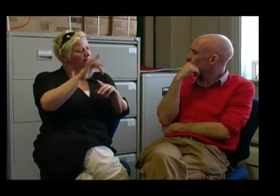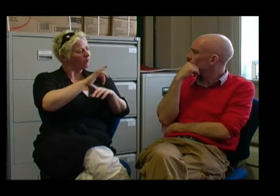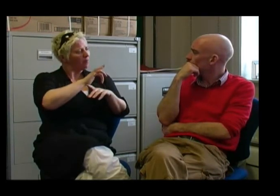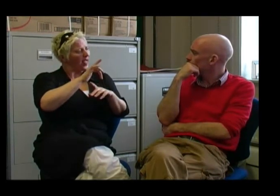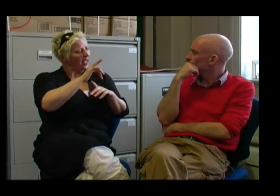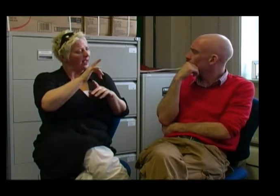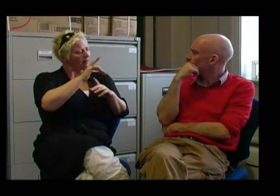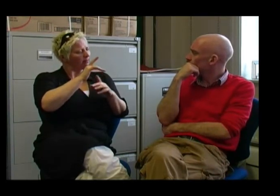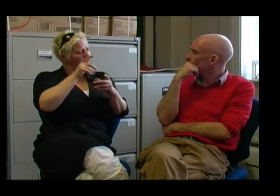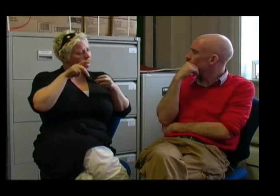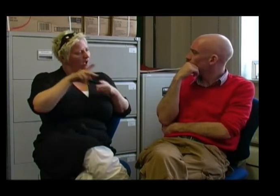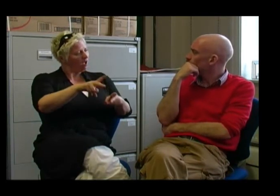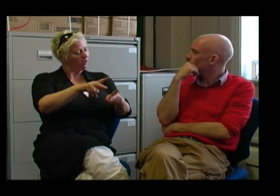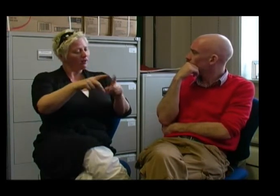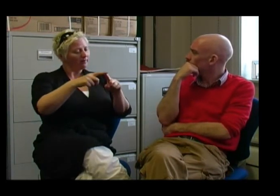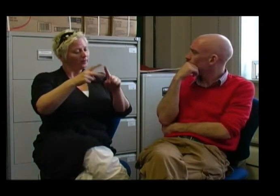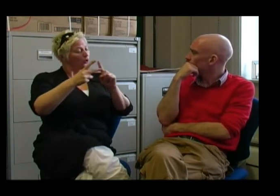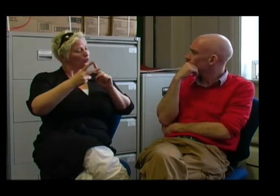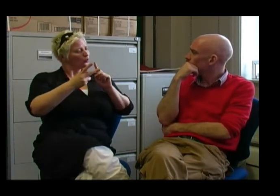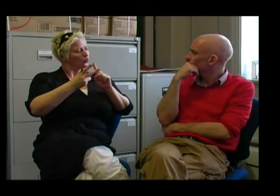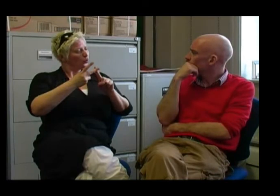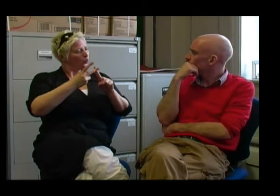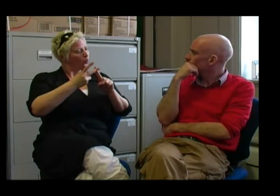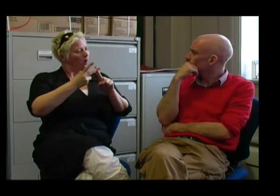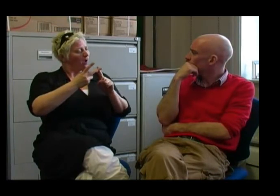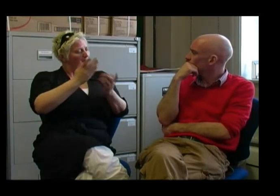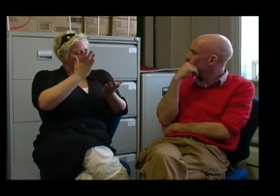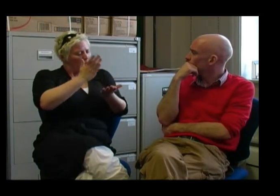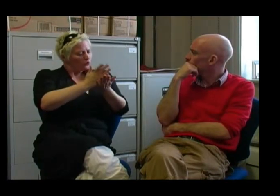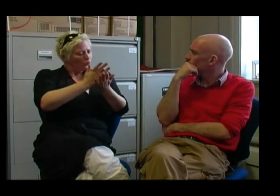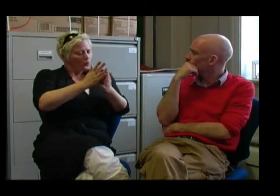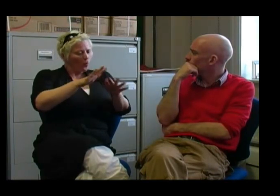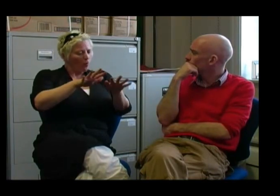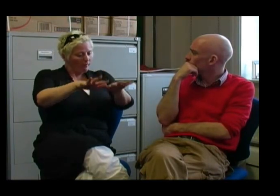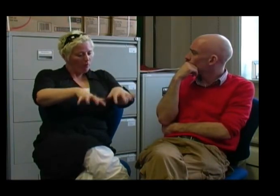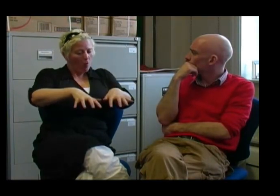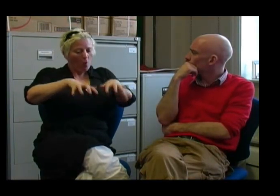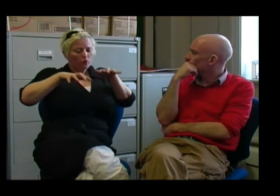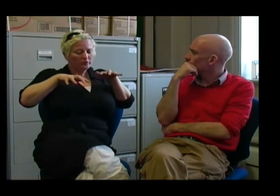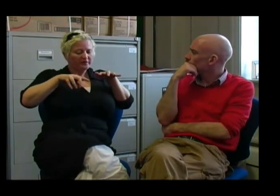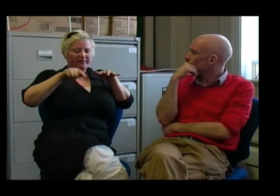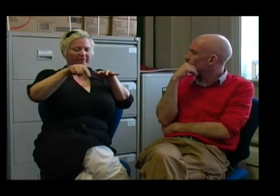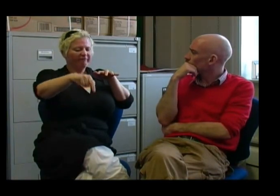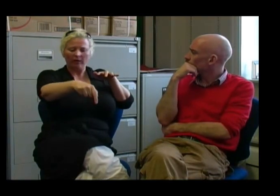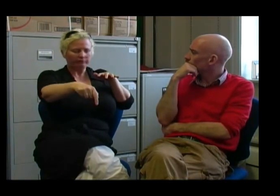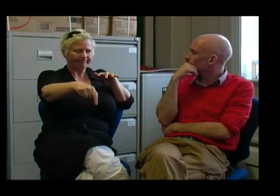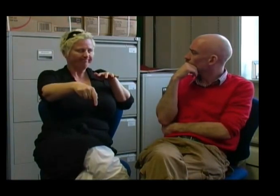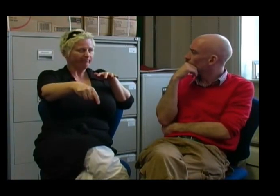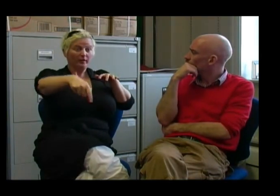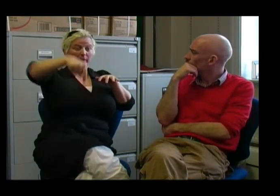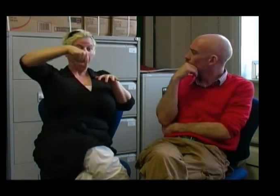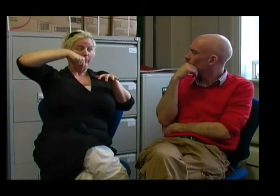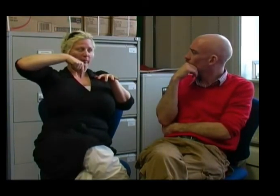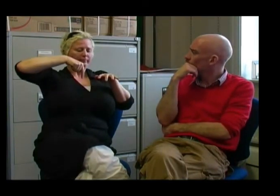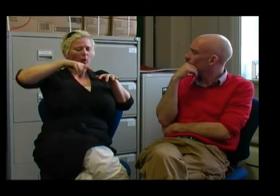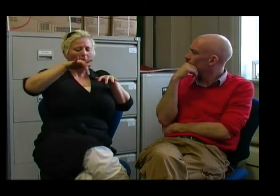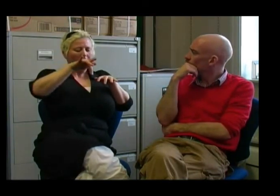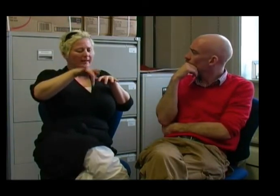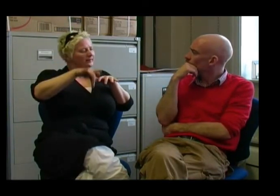That gives you support in the understanding of the play and the style. And the second thing we'd say is don't sit in the front or the